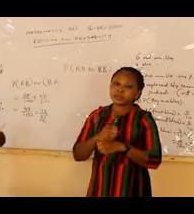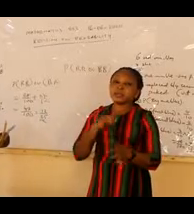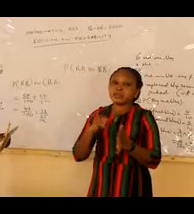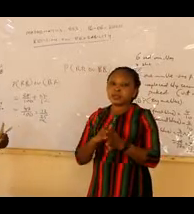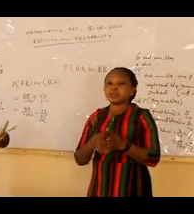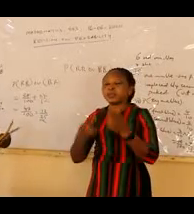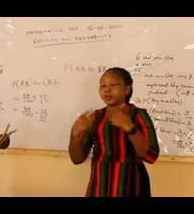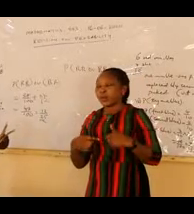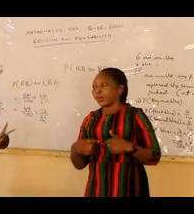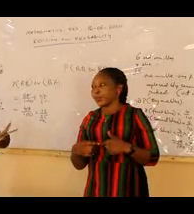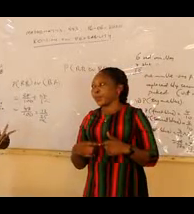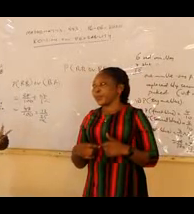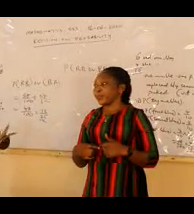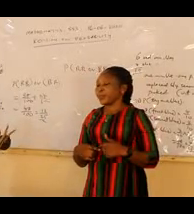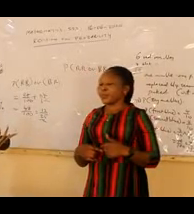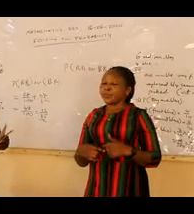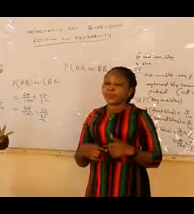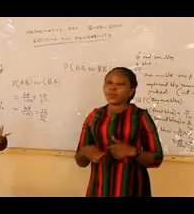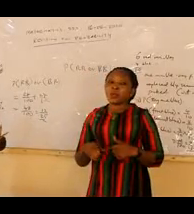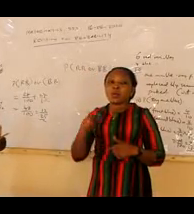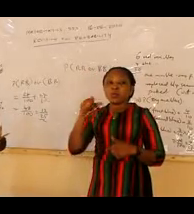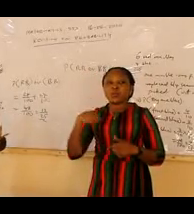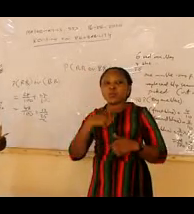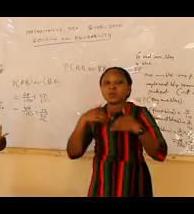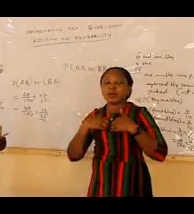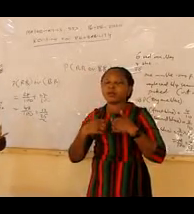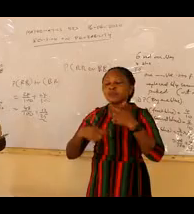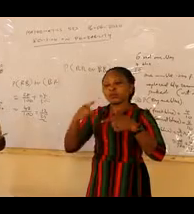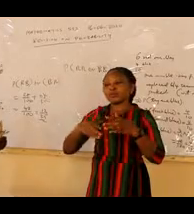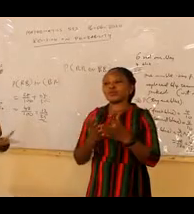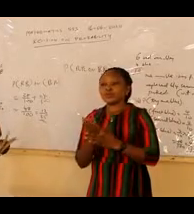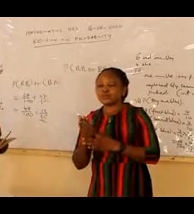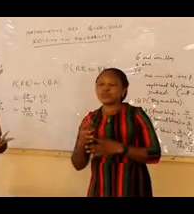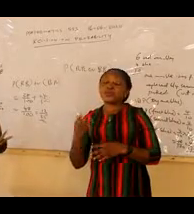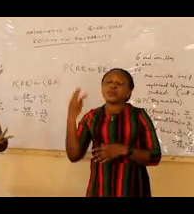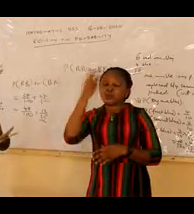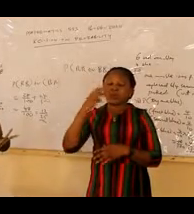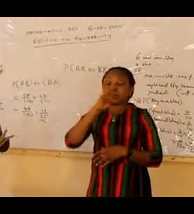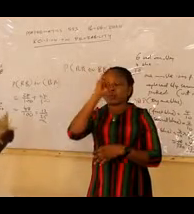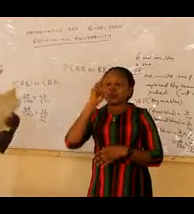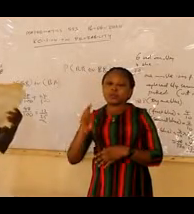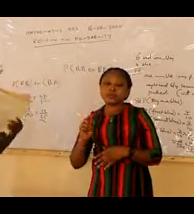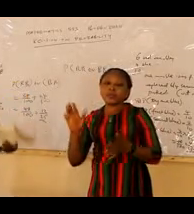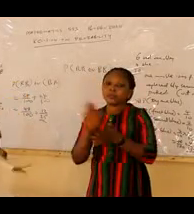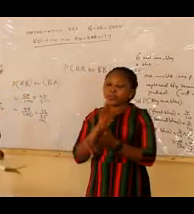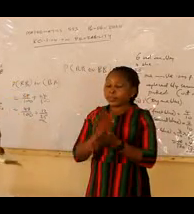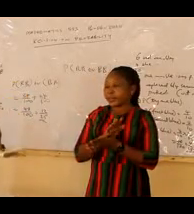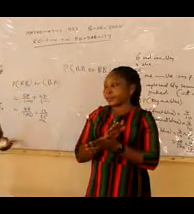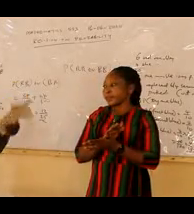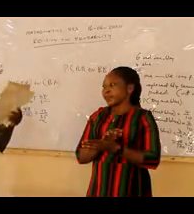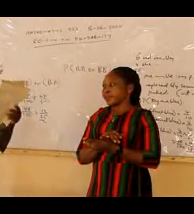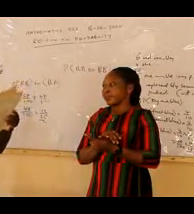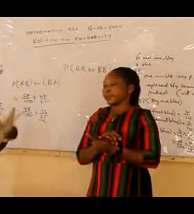the OAM question papers and know the topics that are normally being